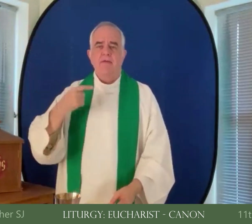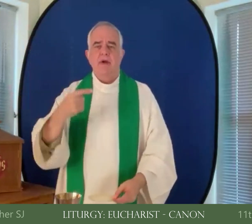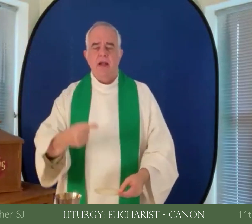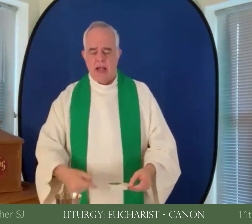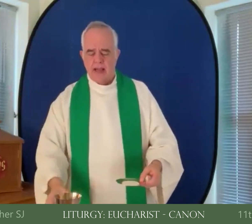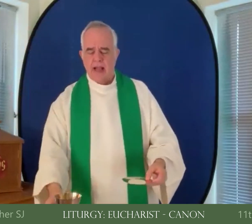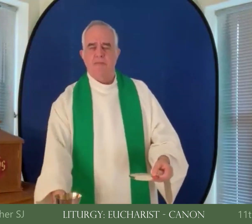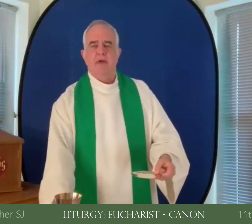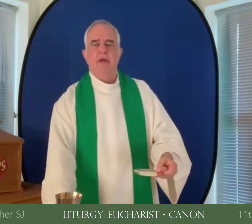forever and ever.